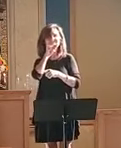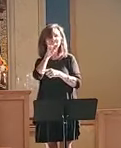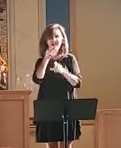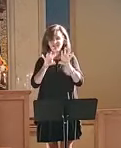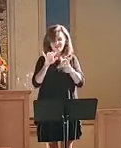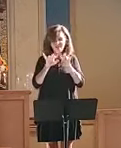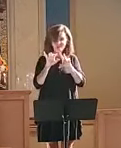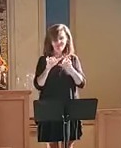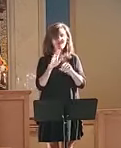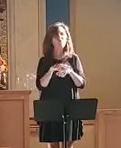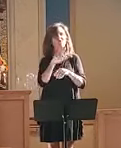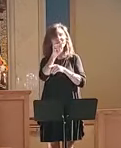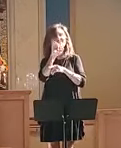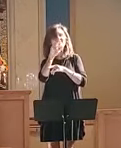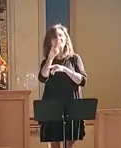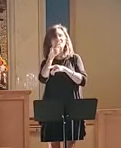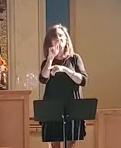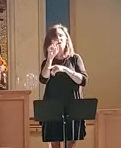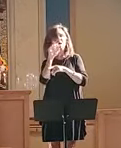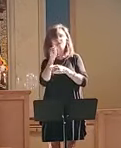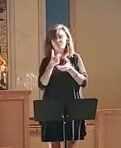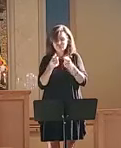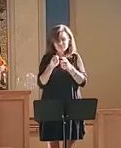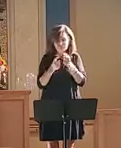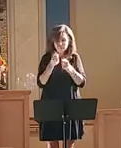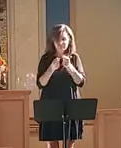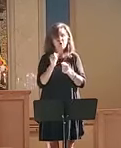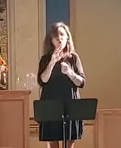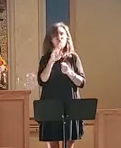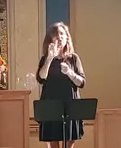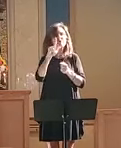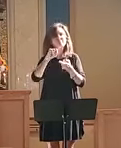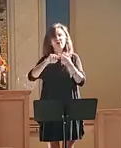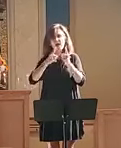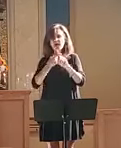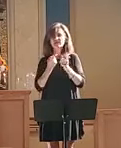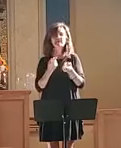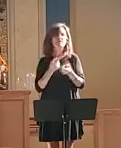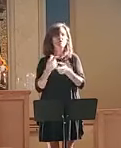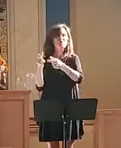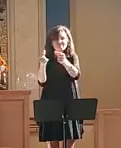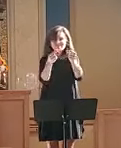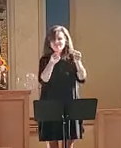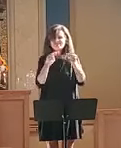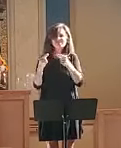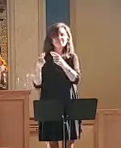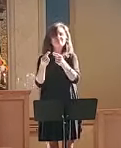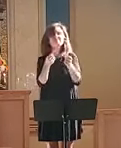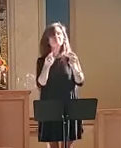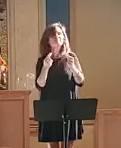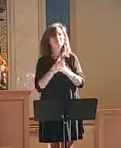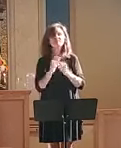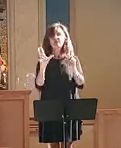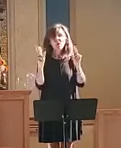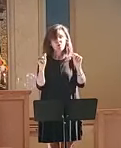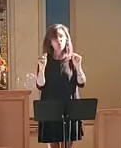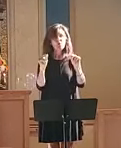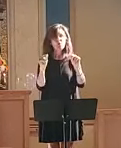or TikTok or your friend or your foe.